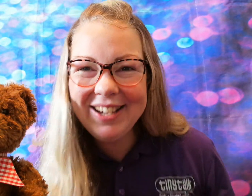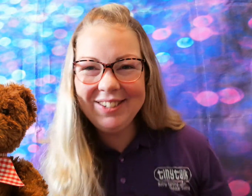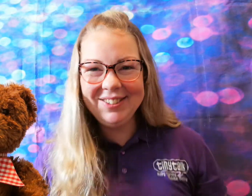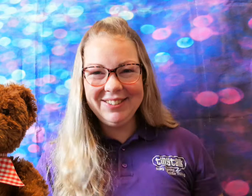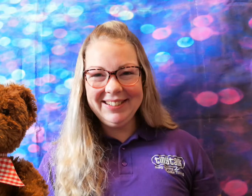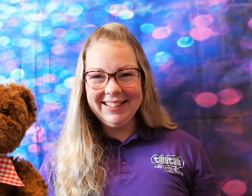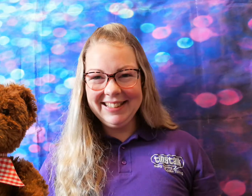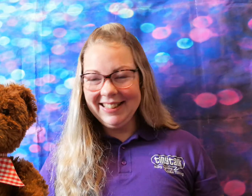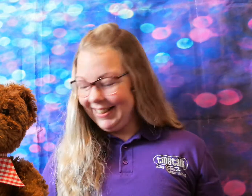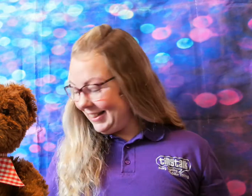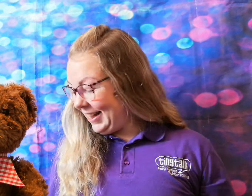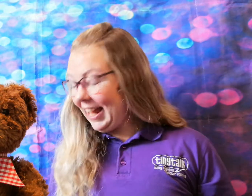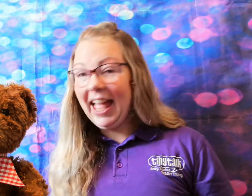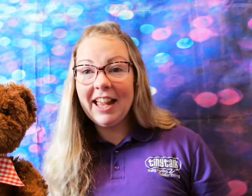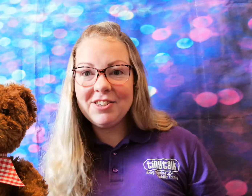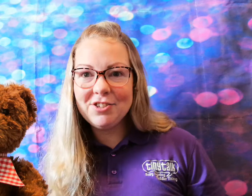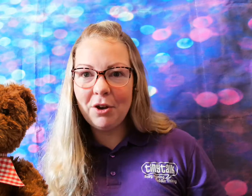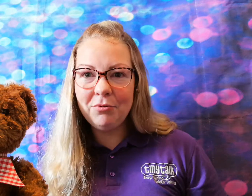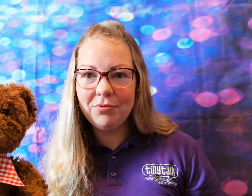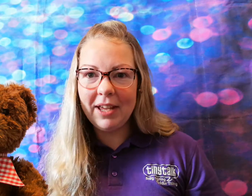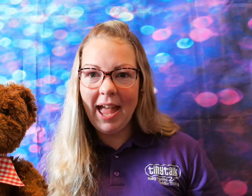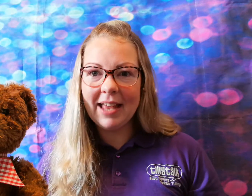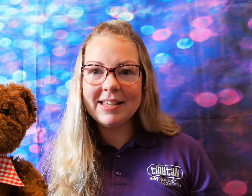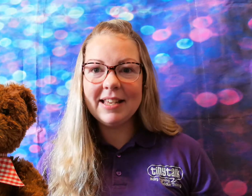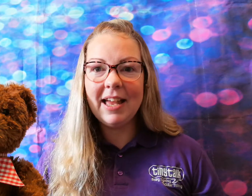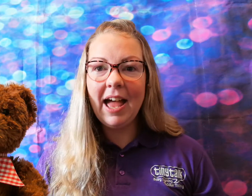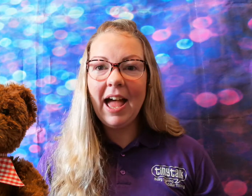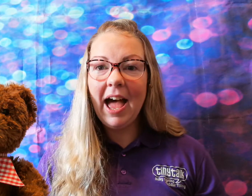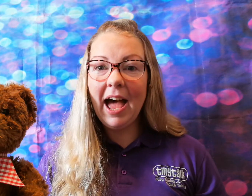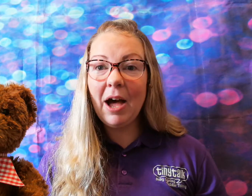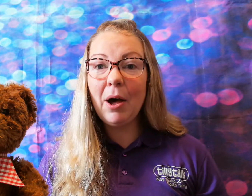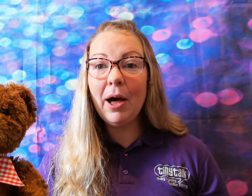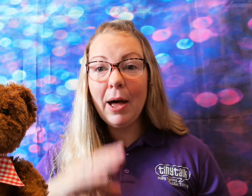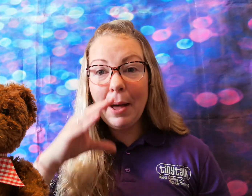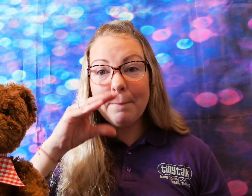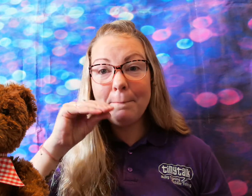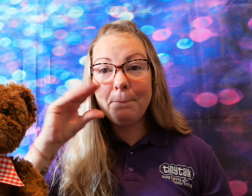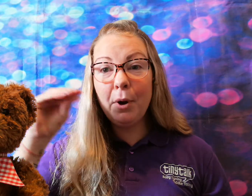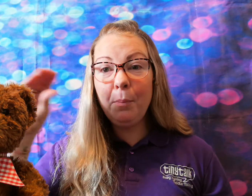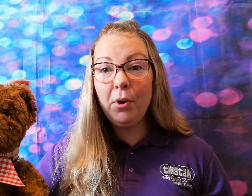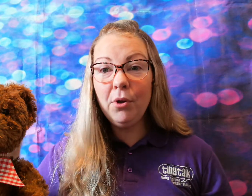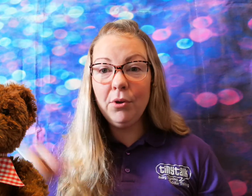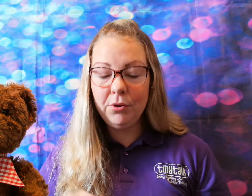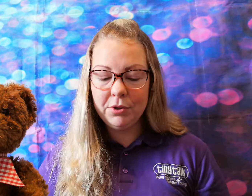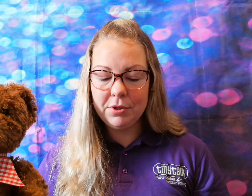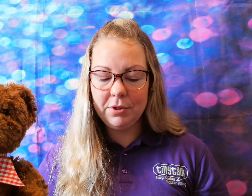Peek-a-boo! And don't forget our bubbles.